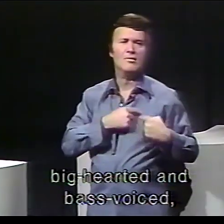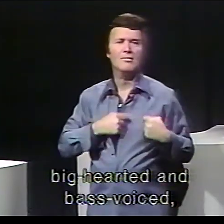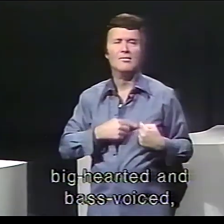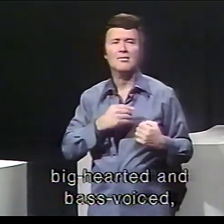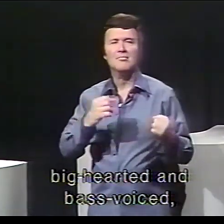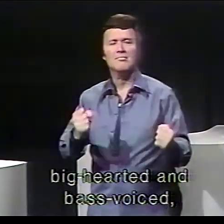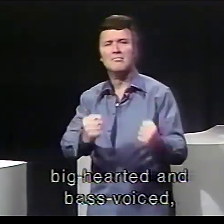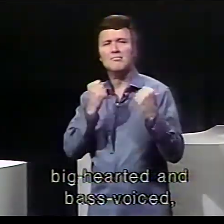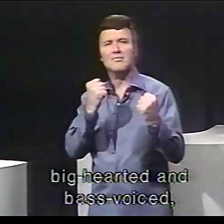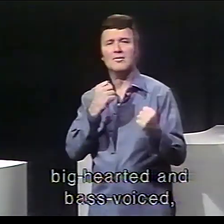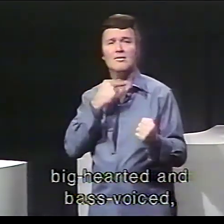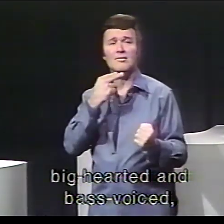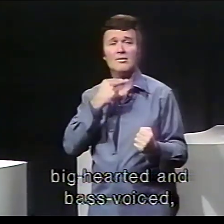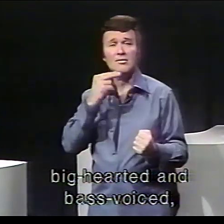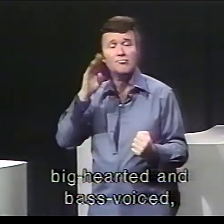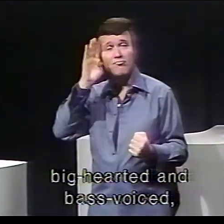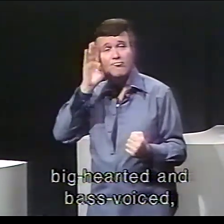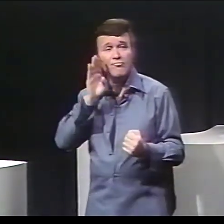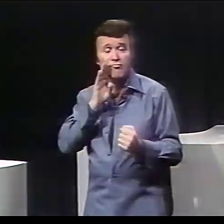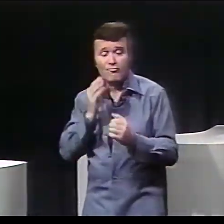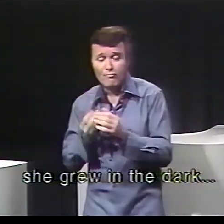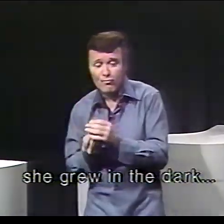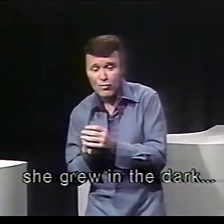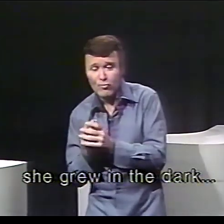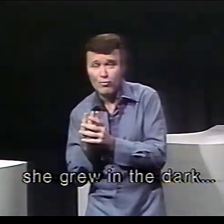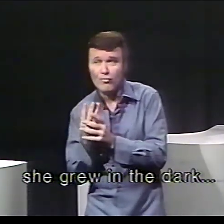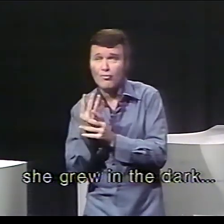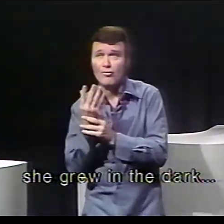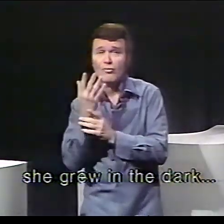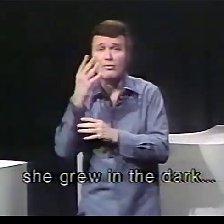Big-hearted and bass-voiced, she grew in the dark,